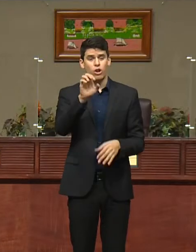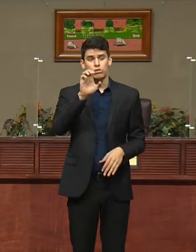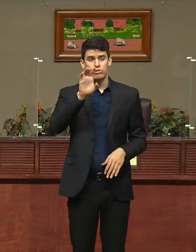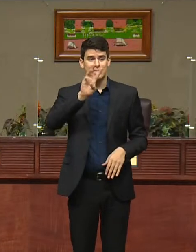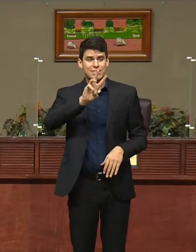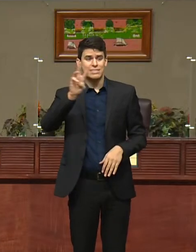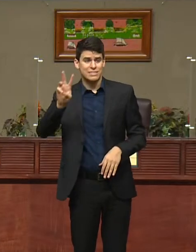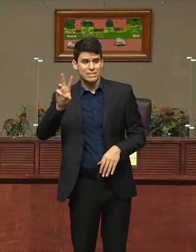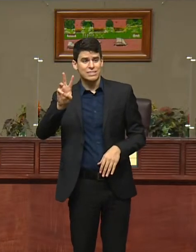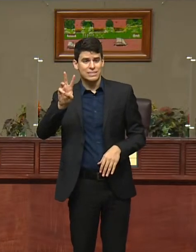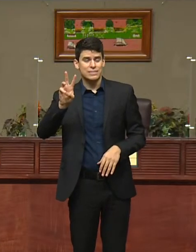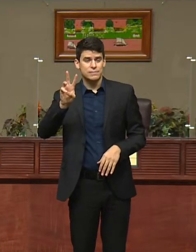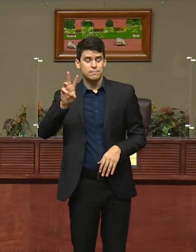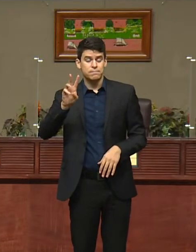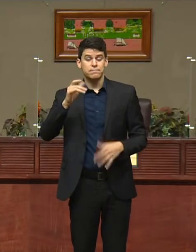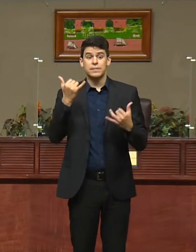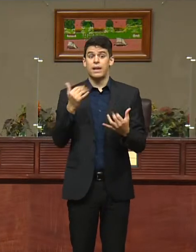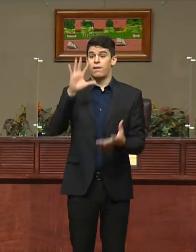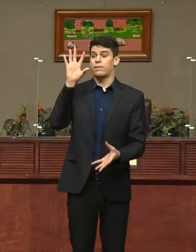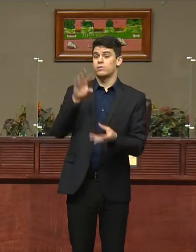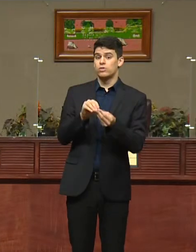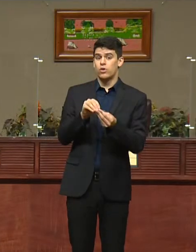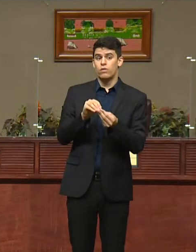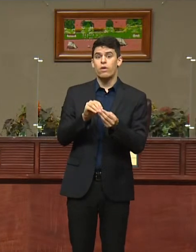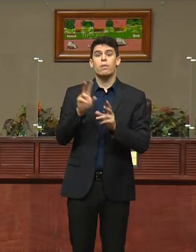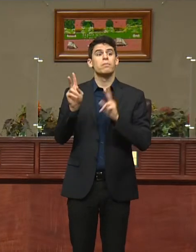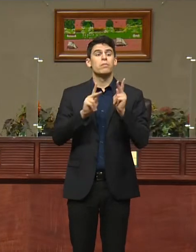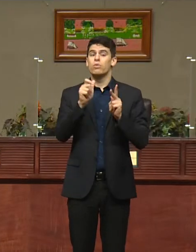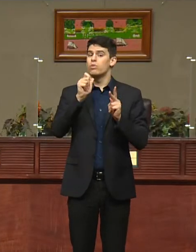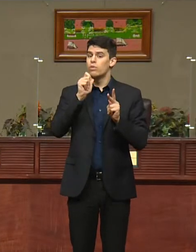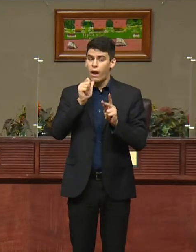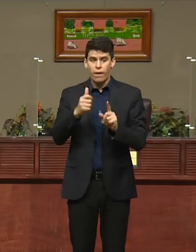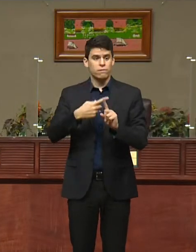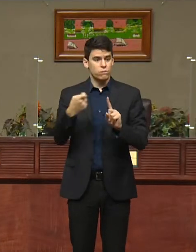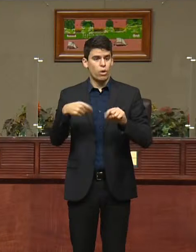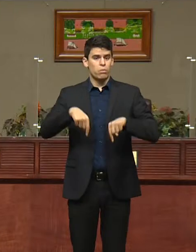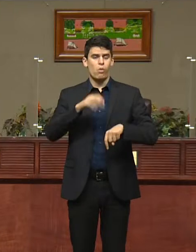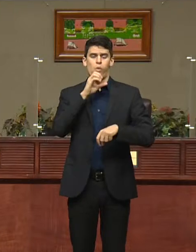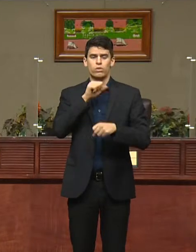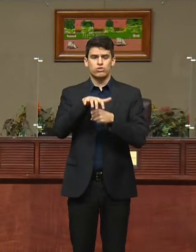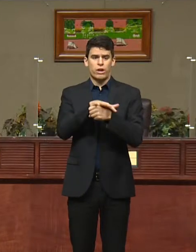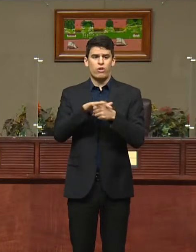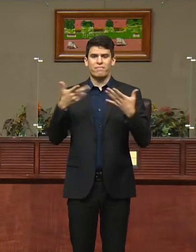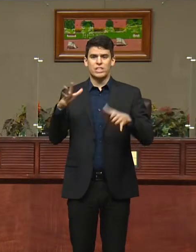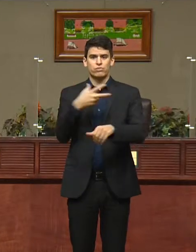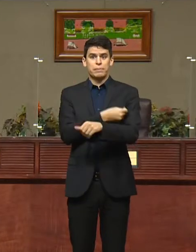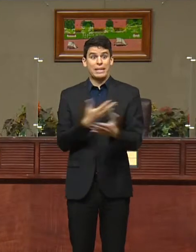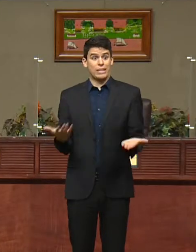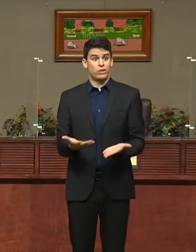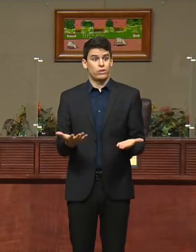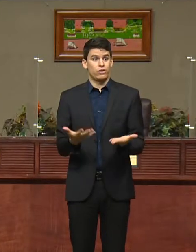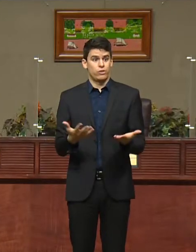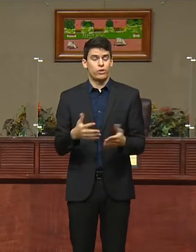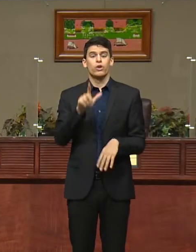111,966. And the total number of non-county residents that have been vaccinated here,